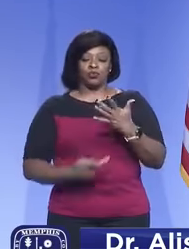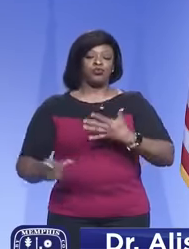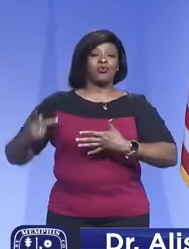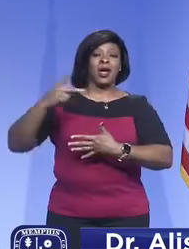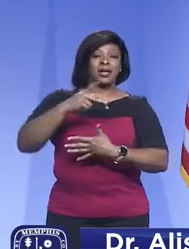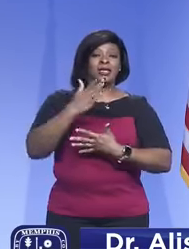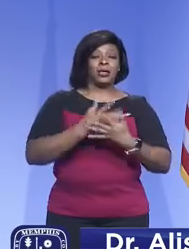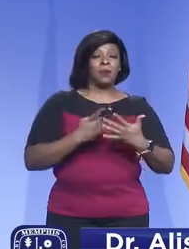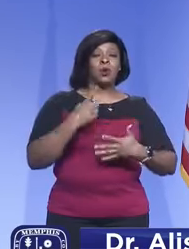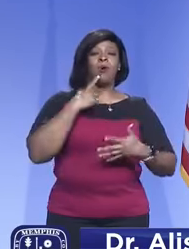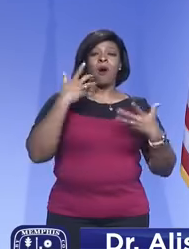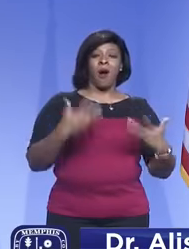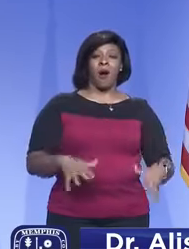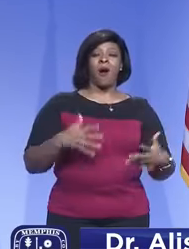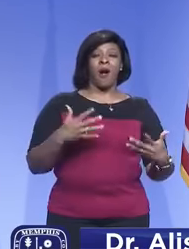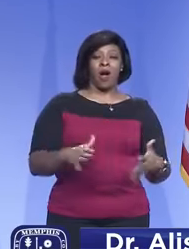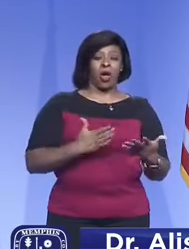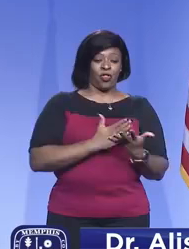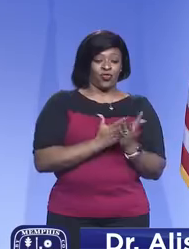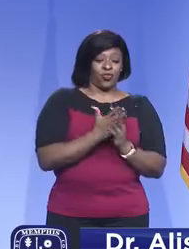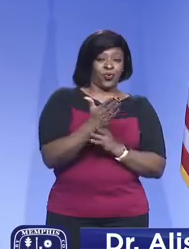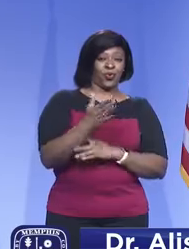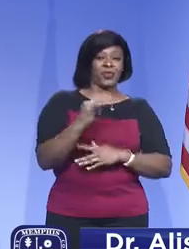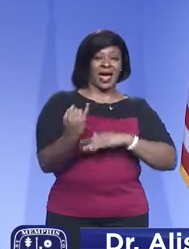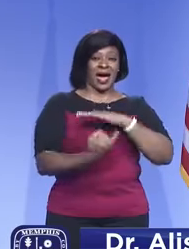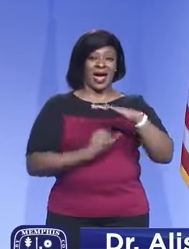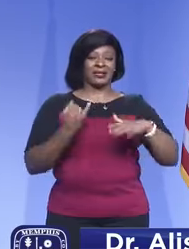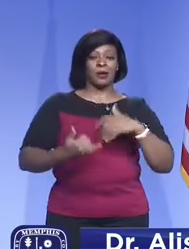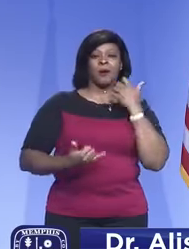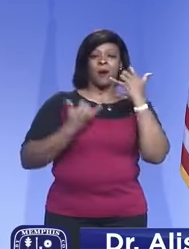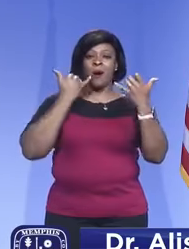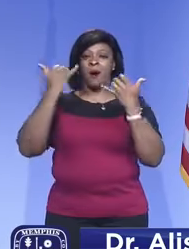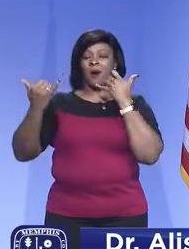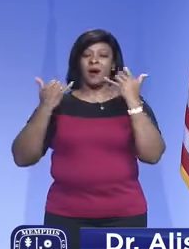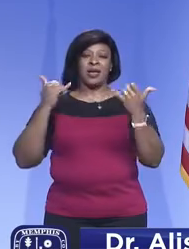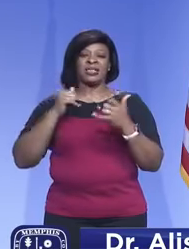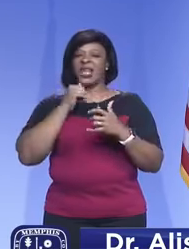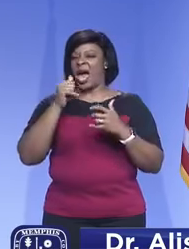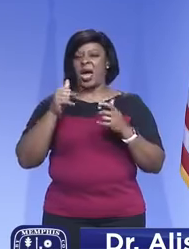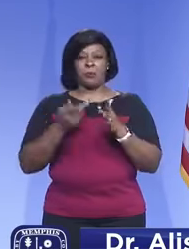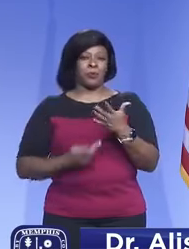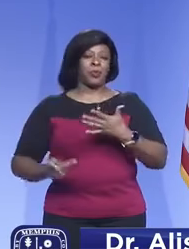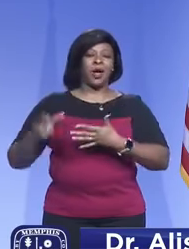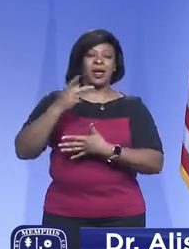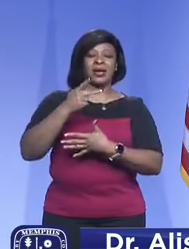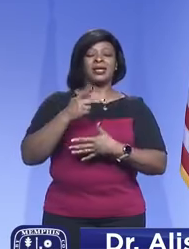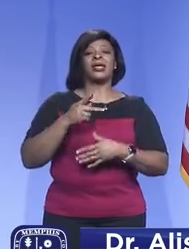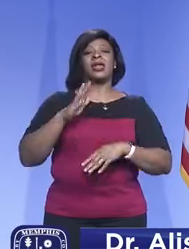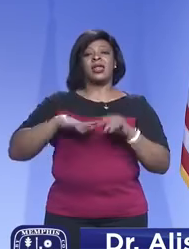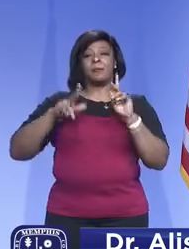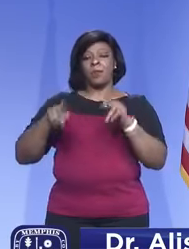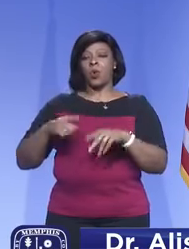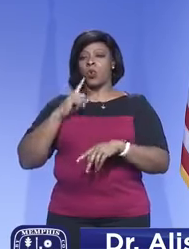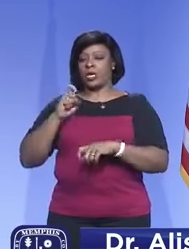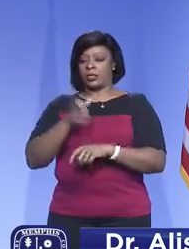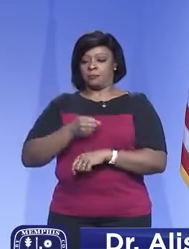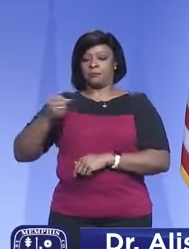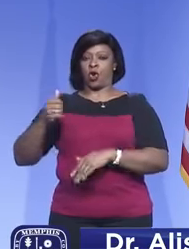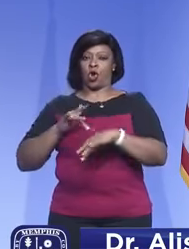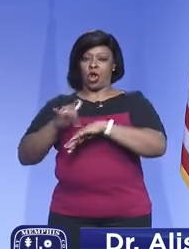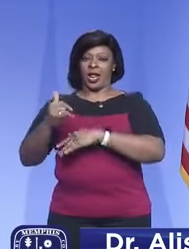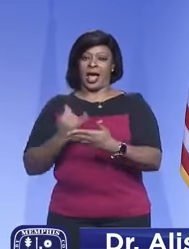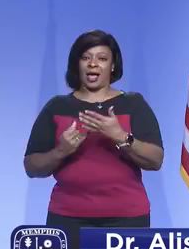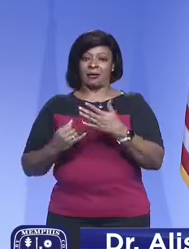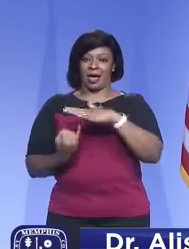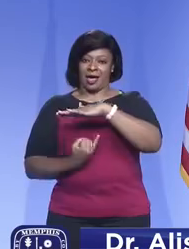prioritize. If somebody was already through isolation, calling them wasn't as much of a priority as someone earlier in isolation. And we worked